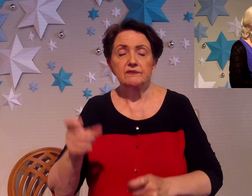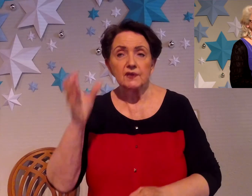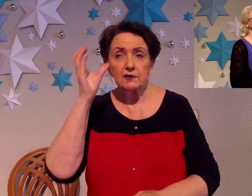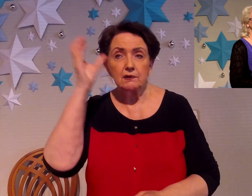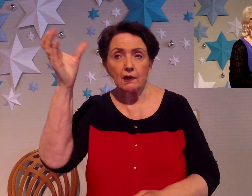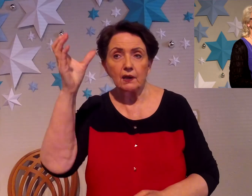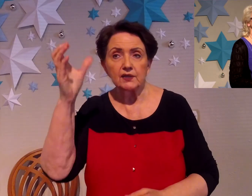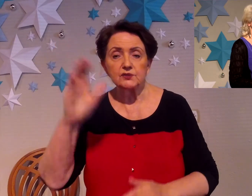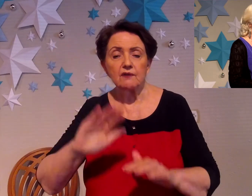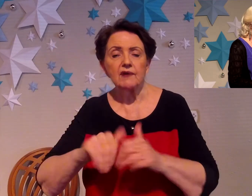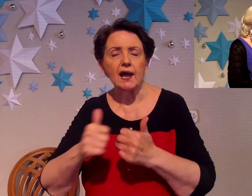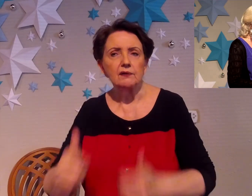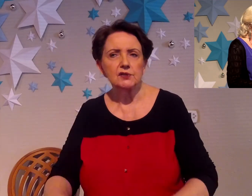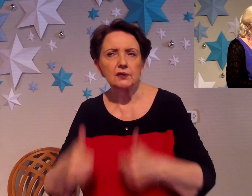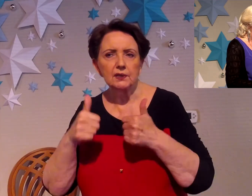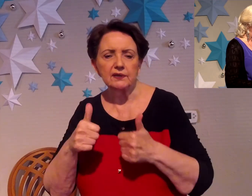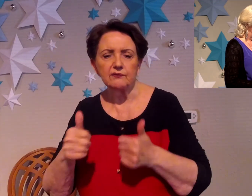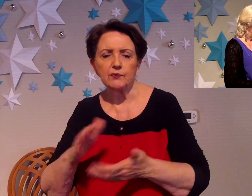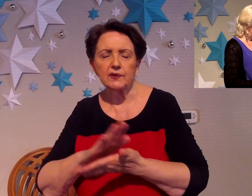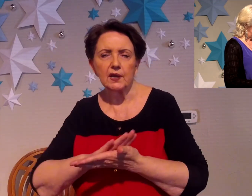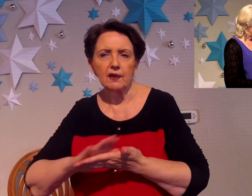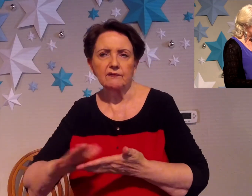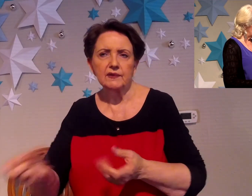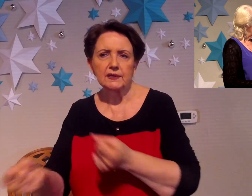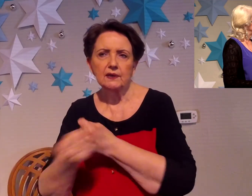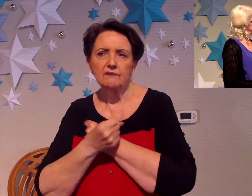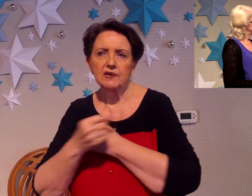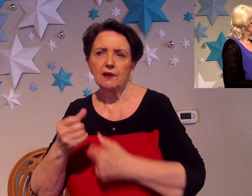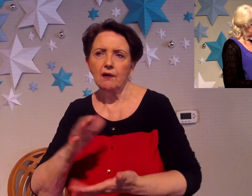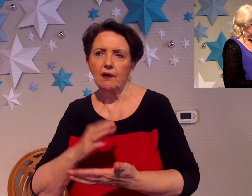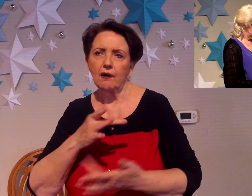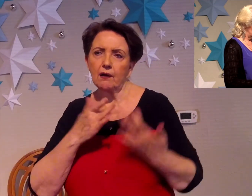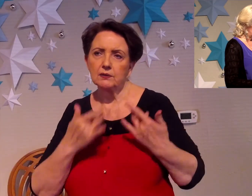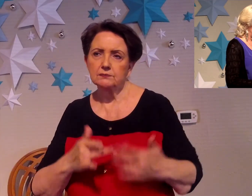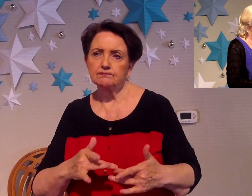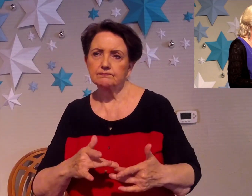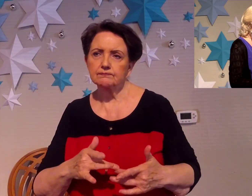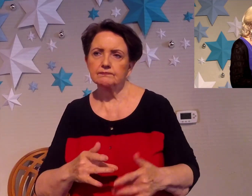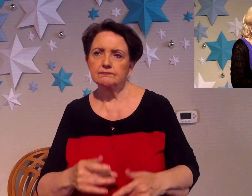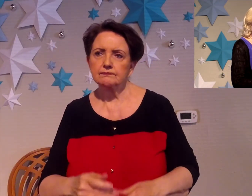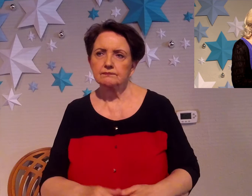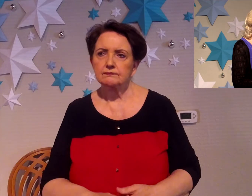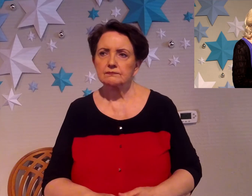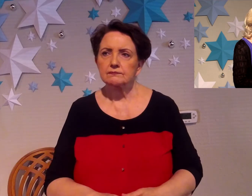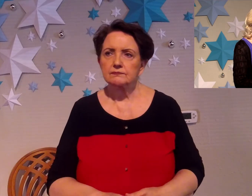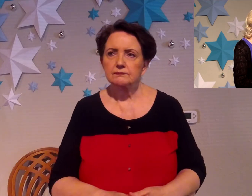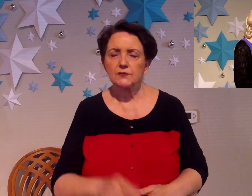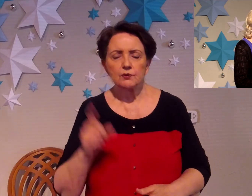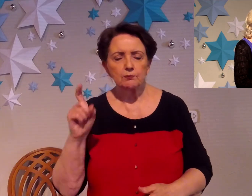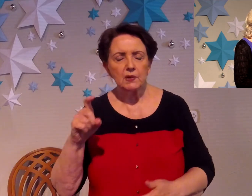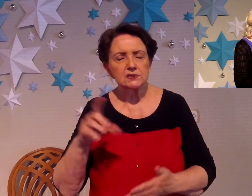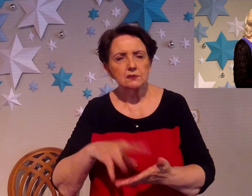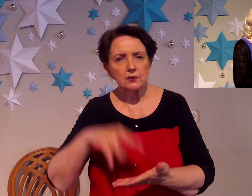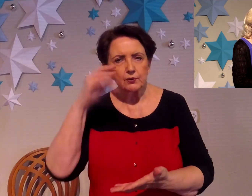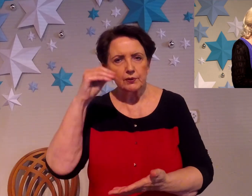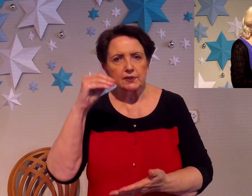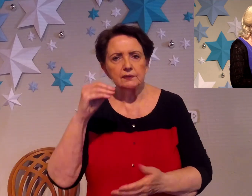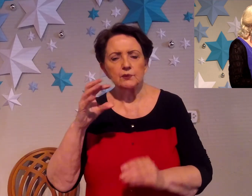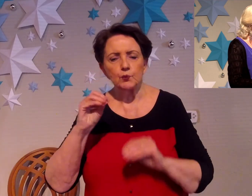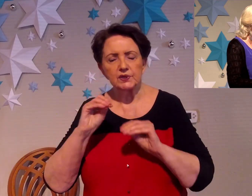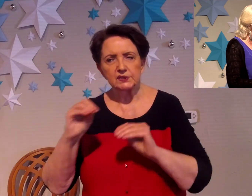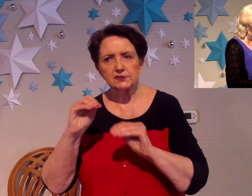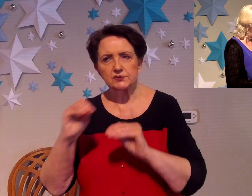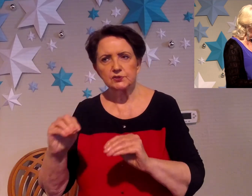with a great, kind, and loving heart? It is an art to be learned, and we teach it as